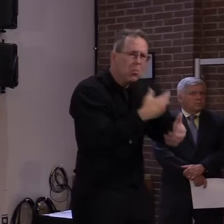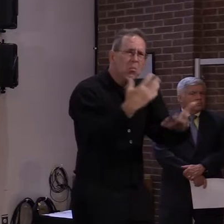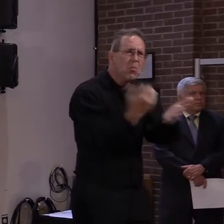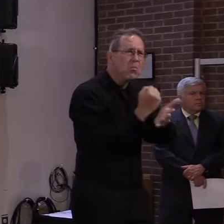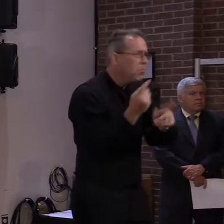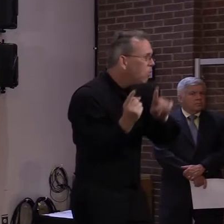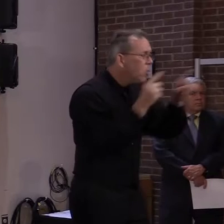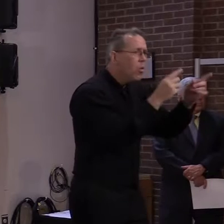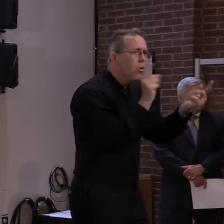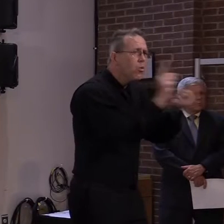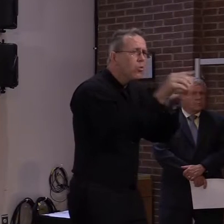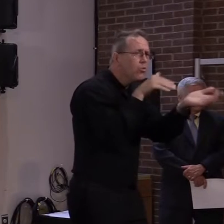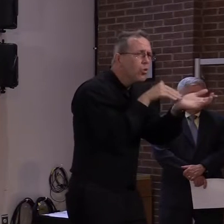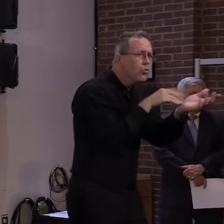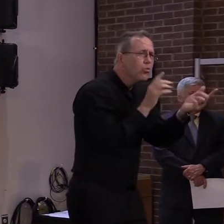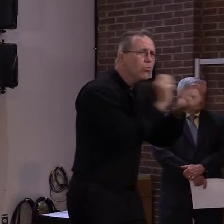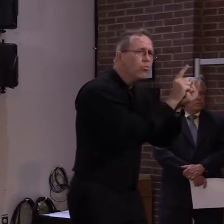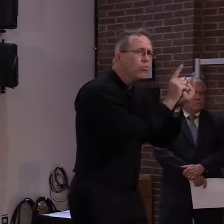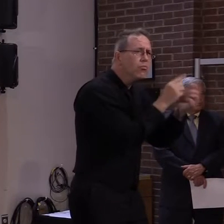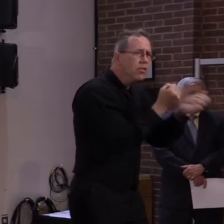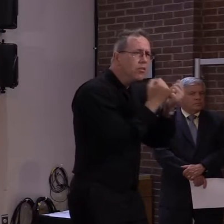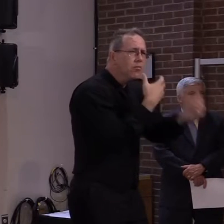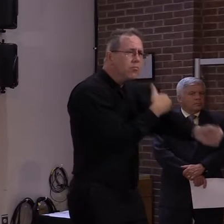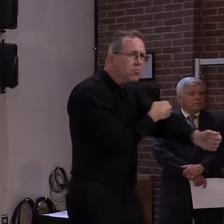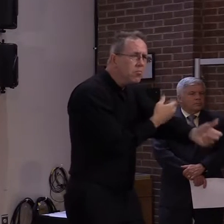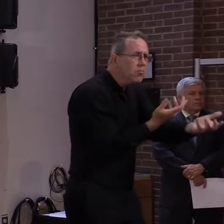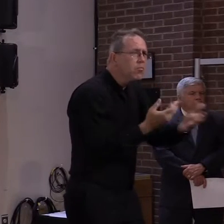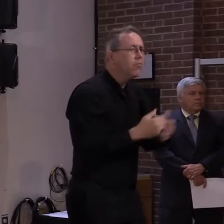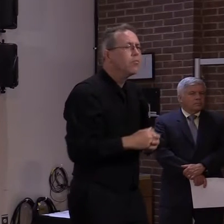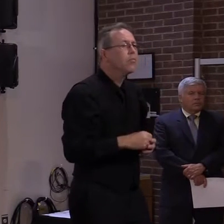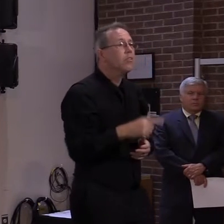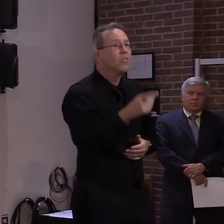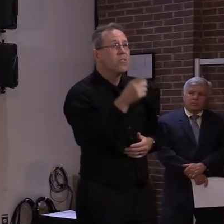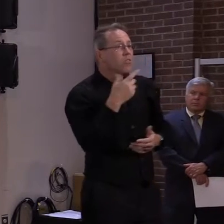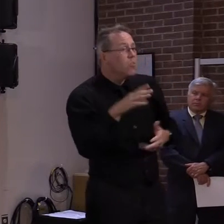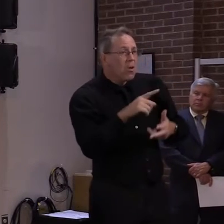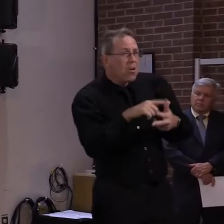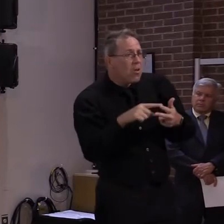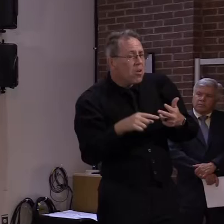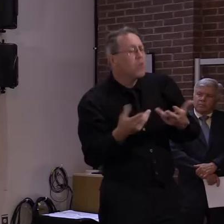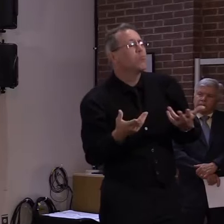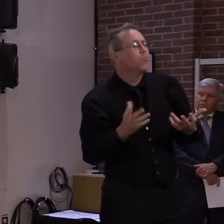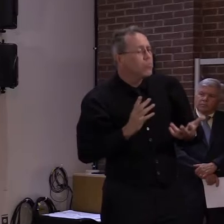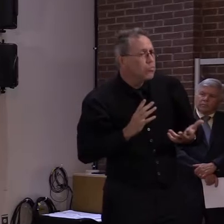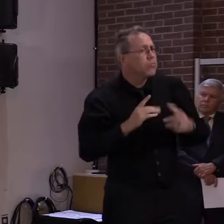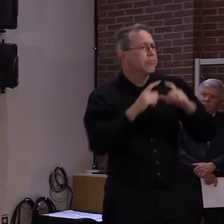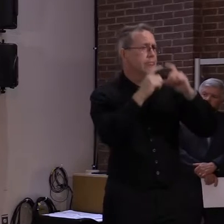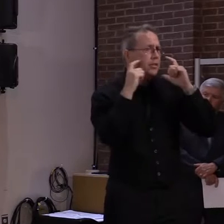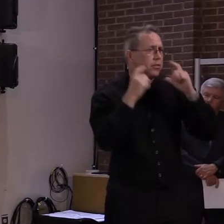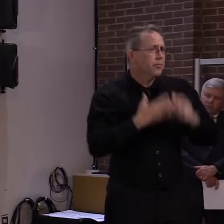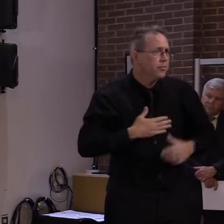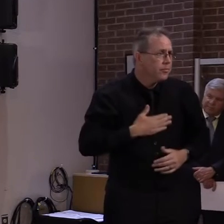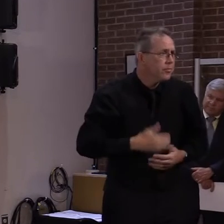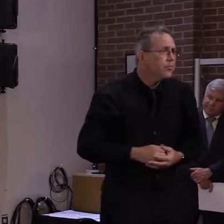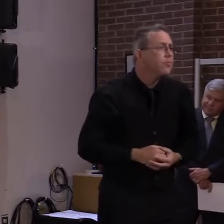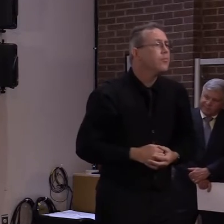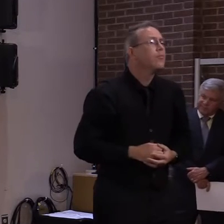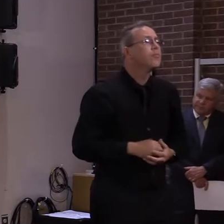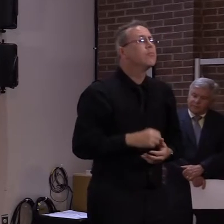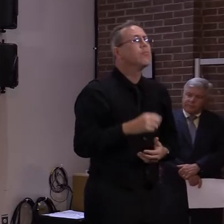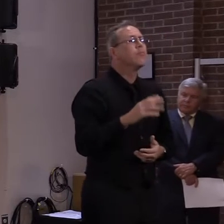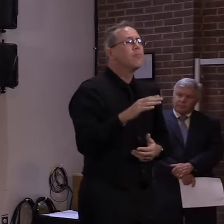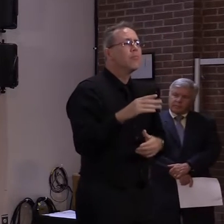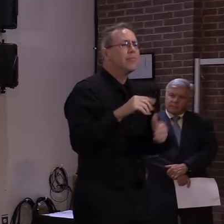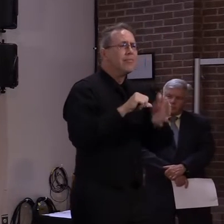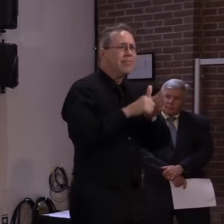And if you fall into these last two categories, we'd ask you to simply look at the data.